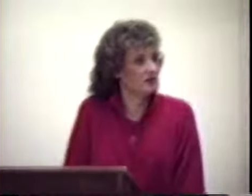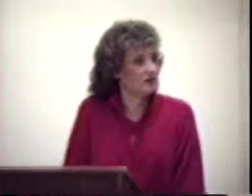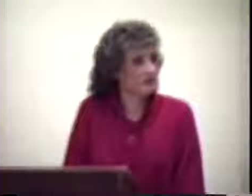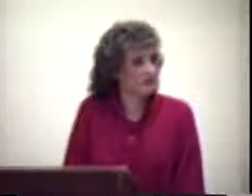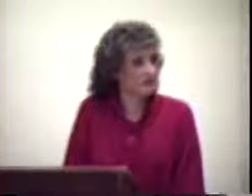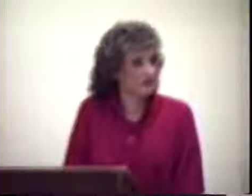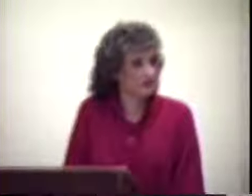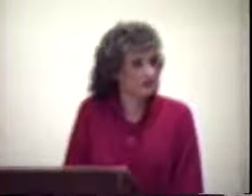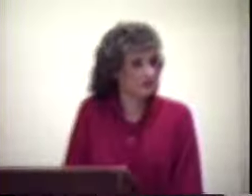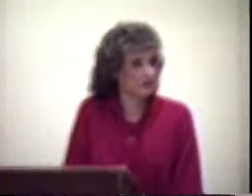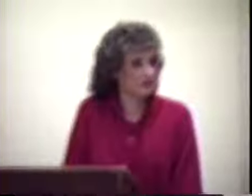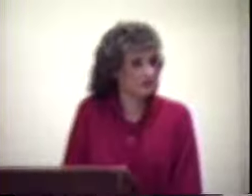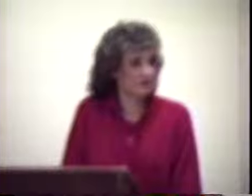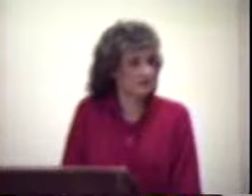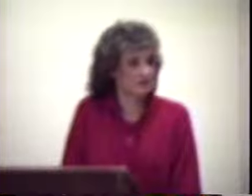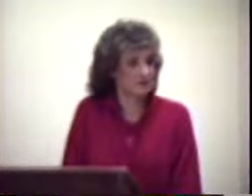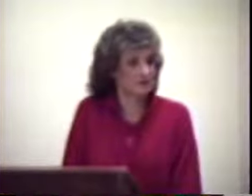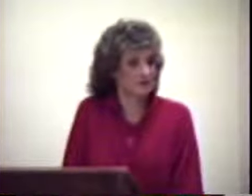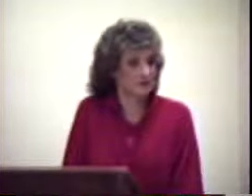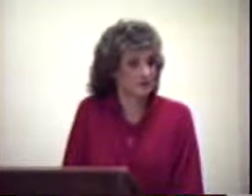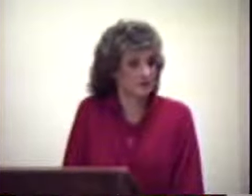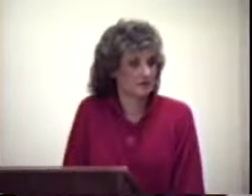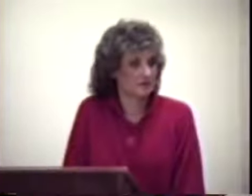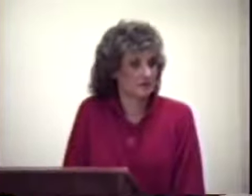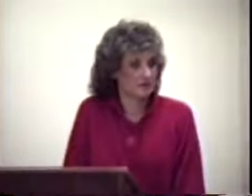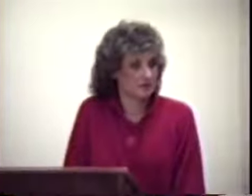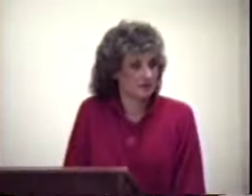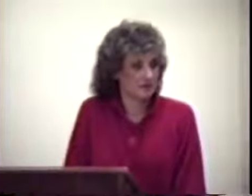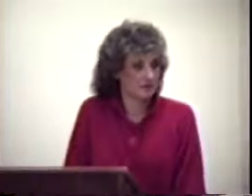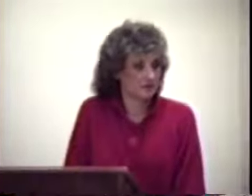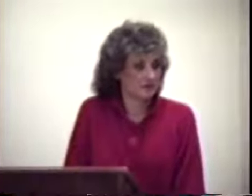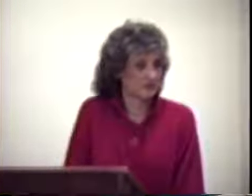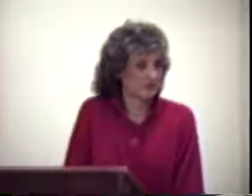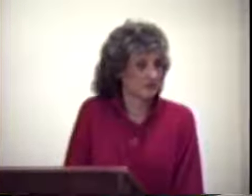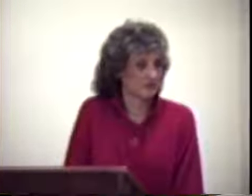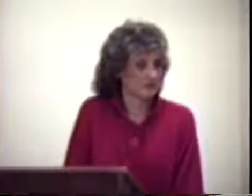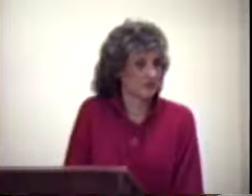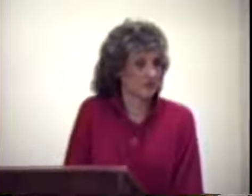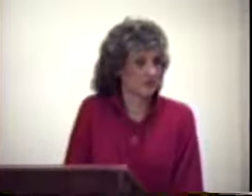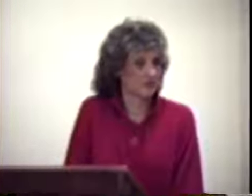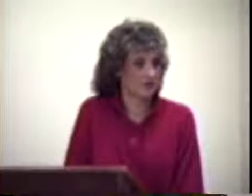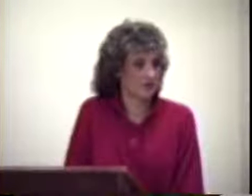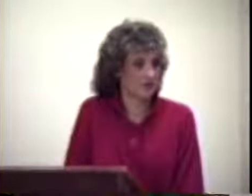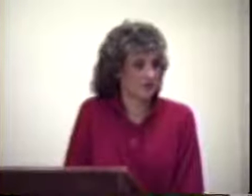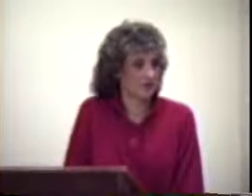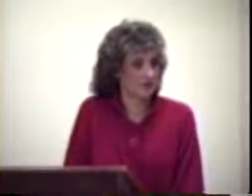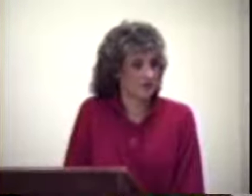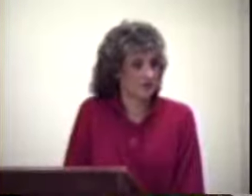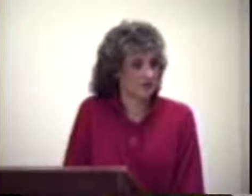you set out to at the beginning when you first got into the sign language in the beginning and also in the advanced